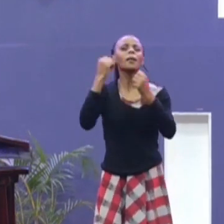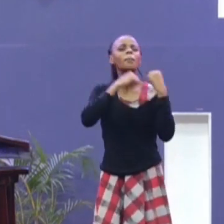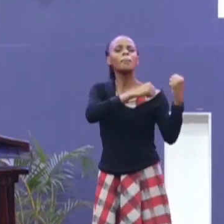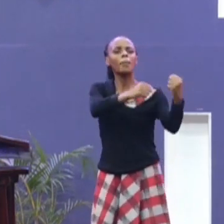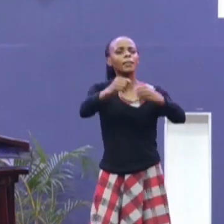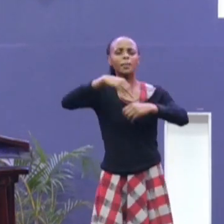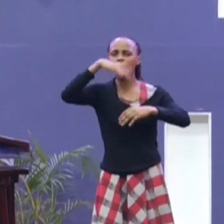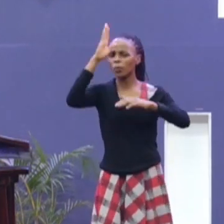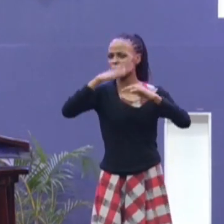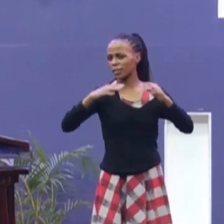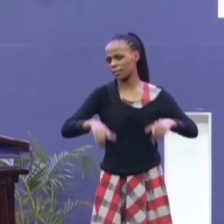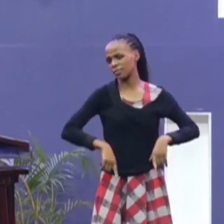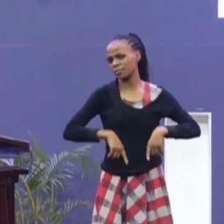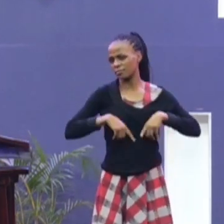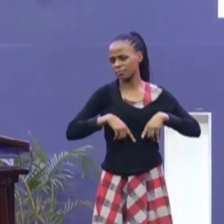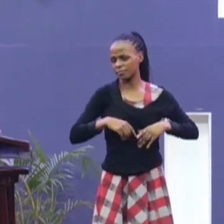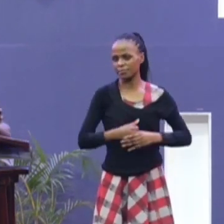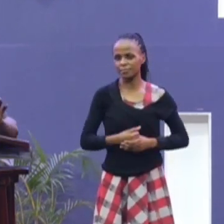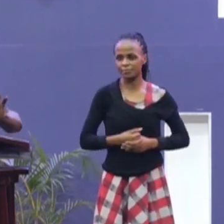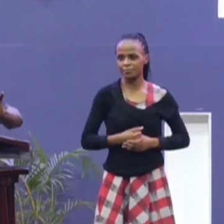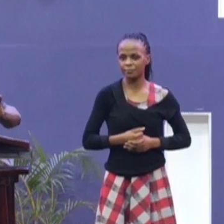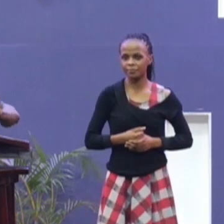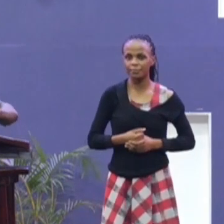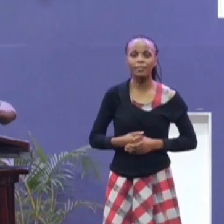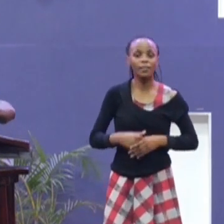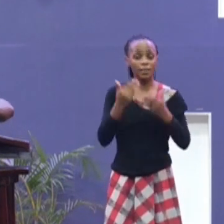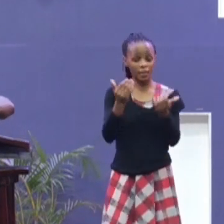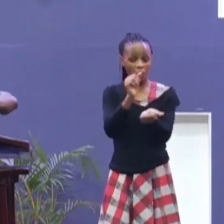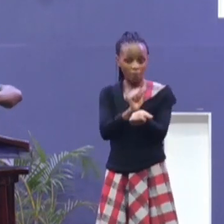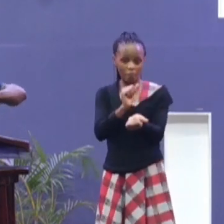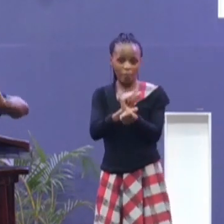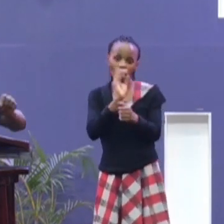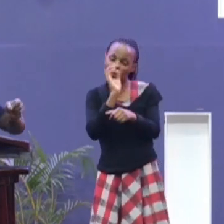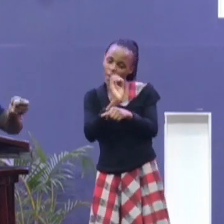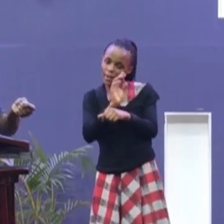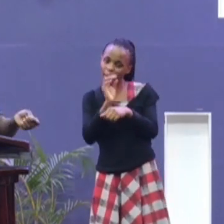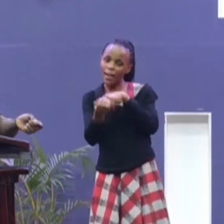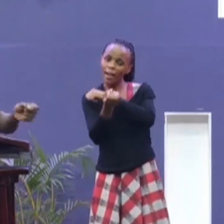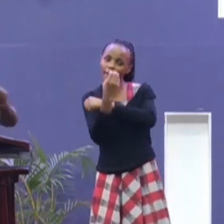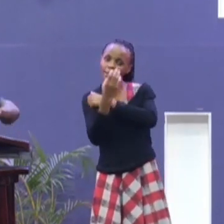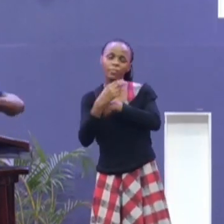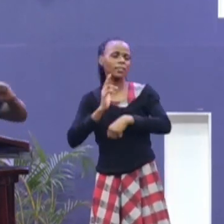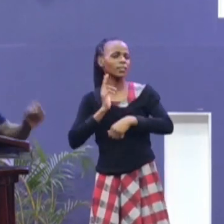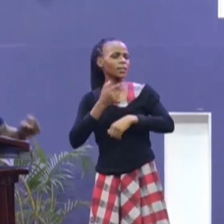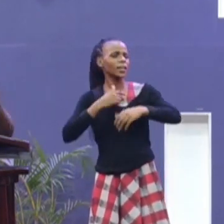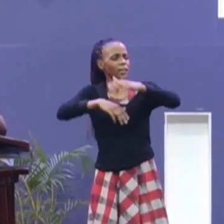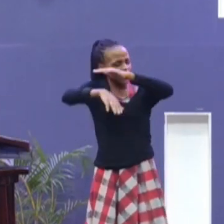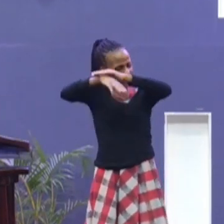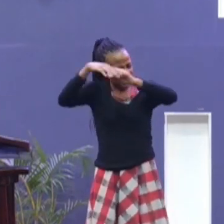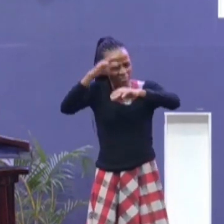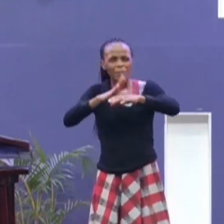than those who are alive. So, Paul atugamba. Therefore, do not conform any